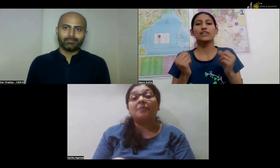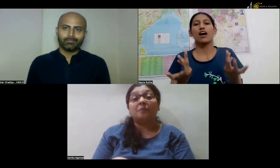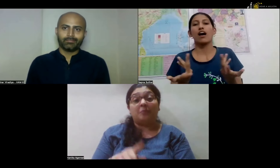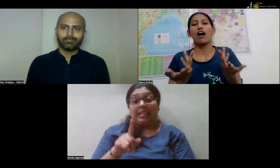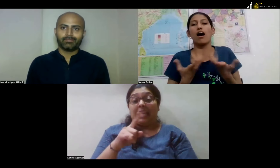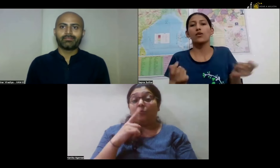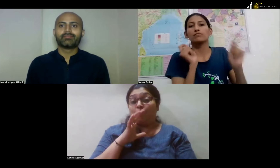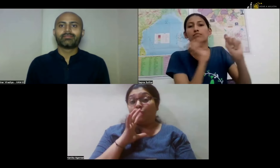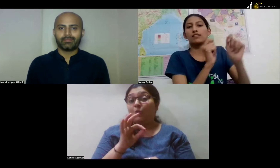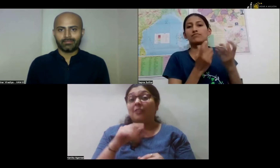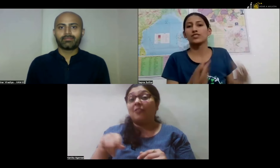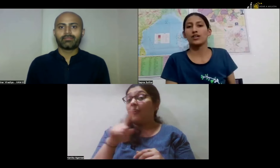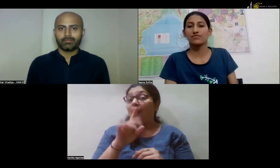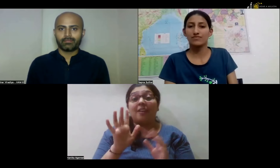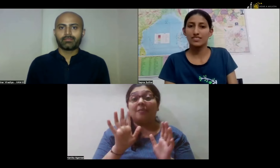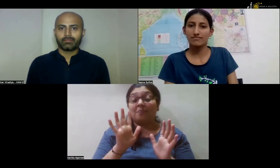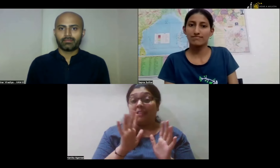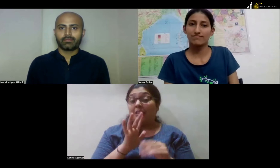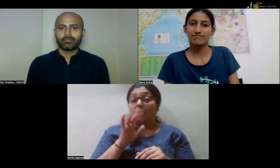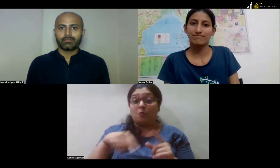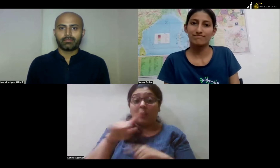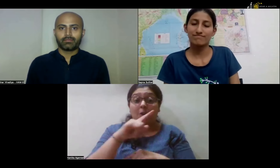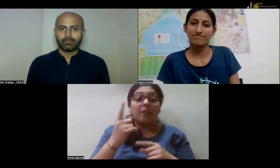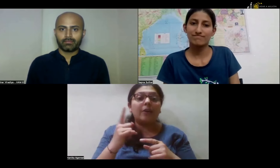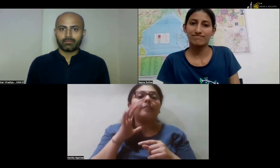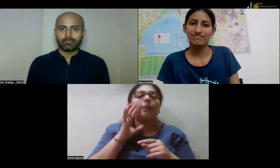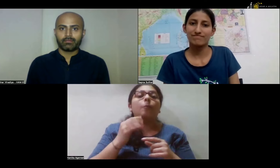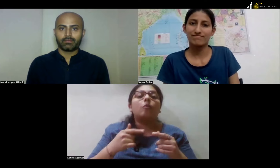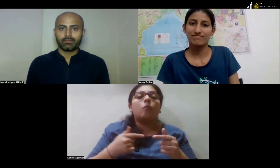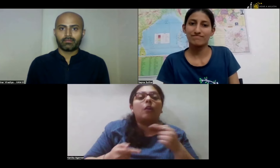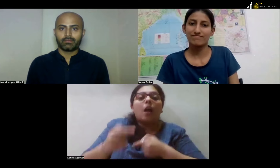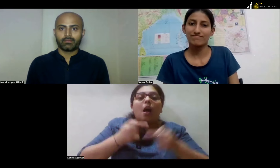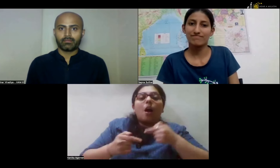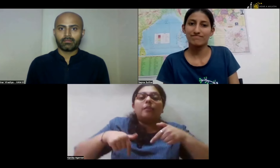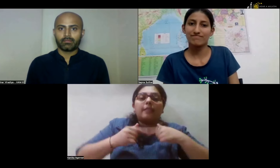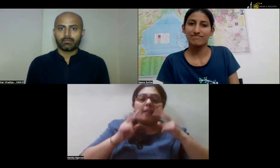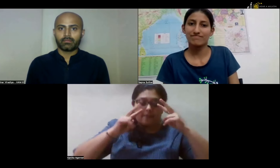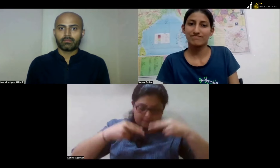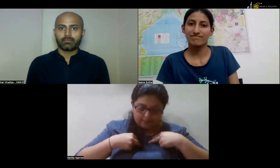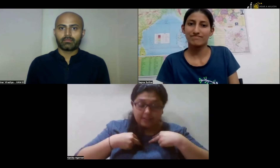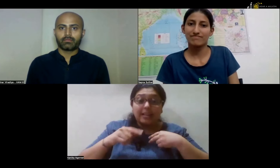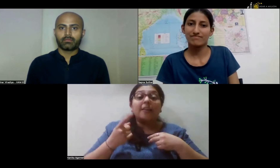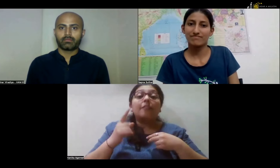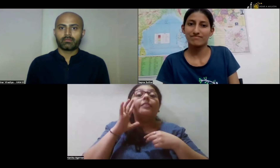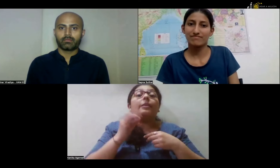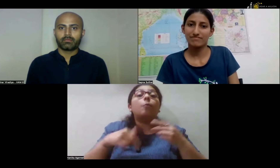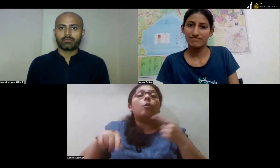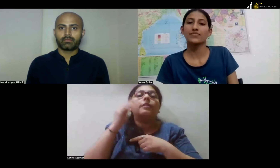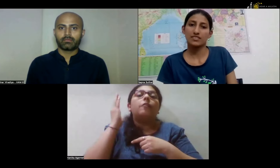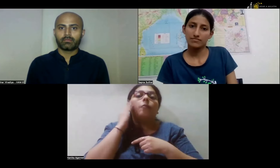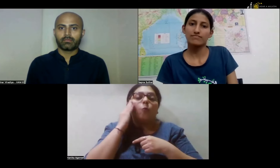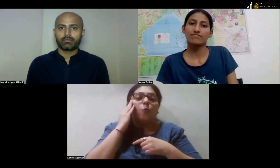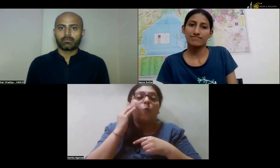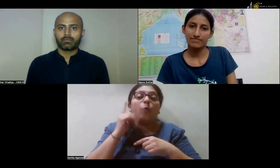can, we don't want to learn Mm-hmm. it. Why is it necessary to learn? I understand. See, the thing is that